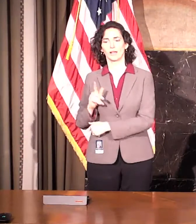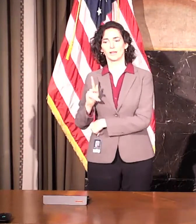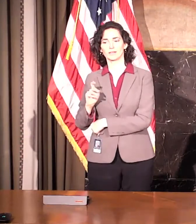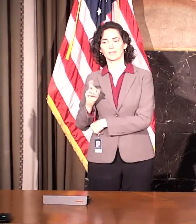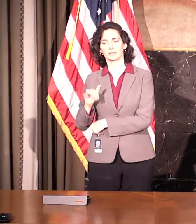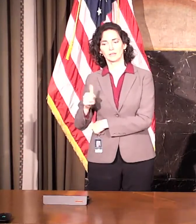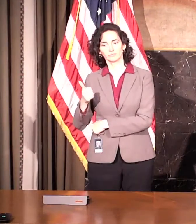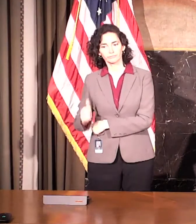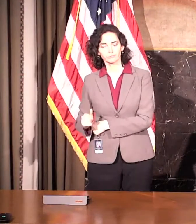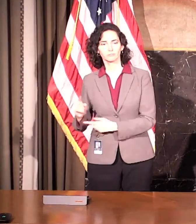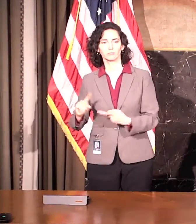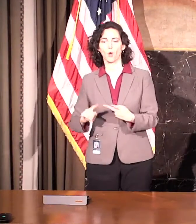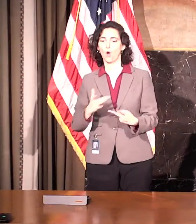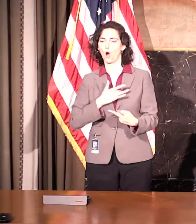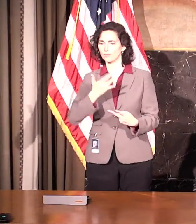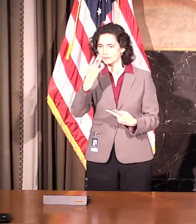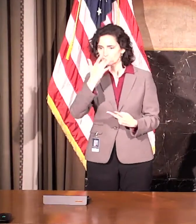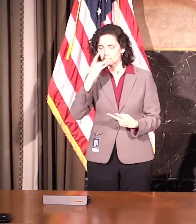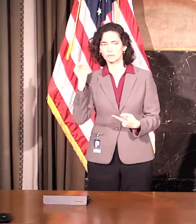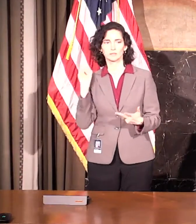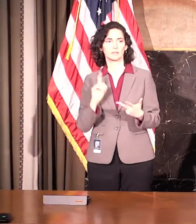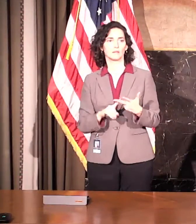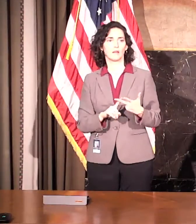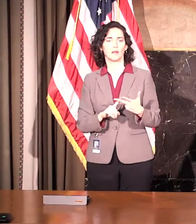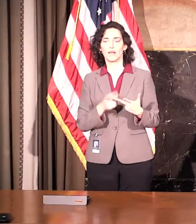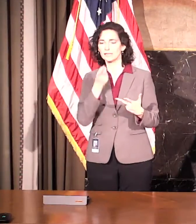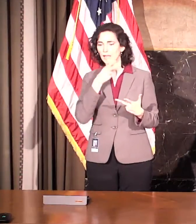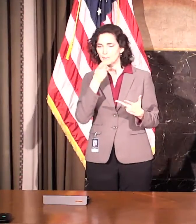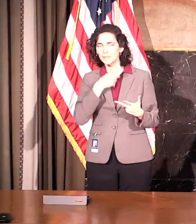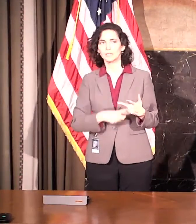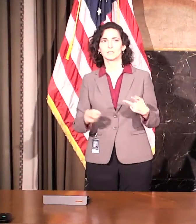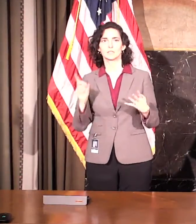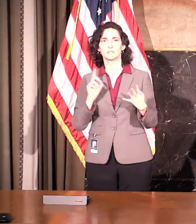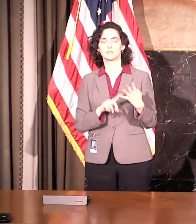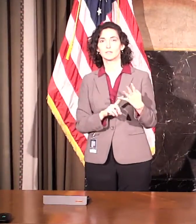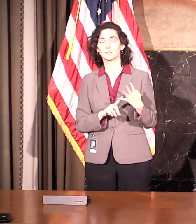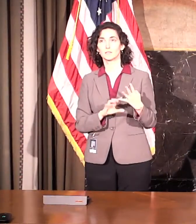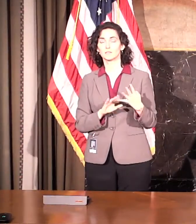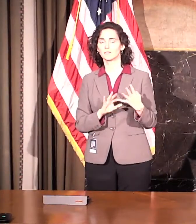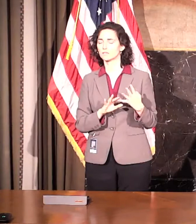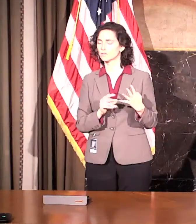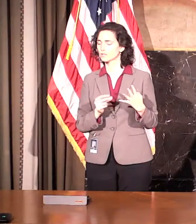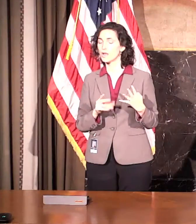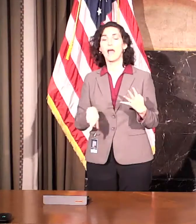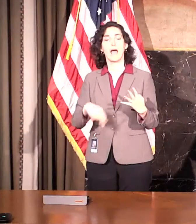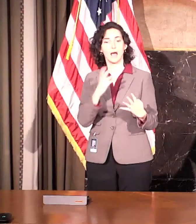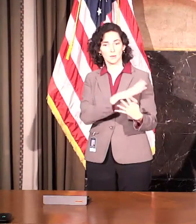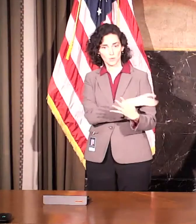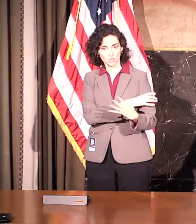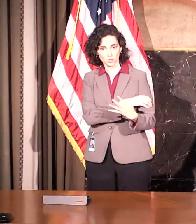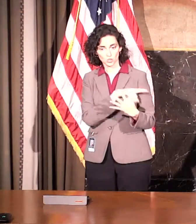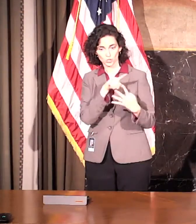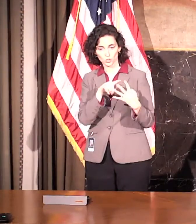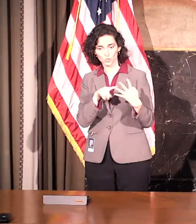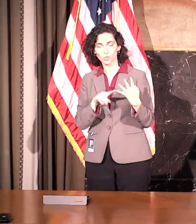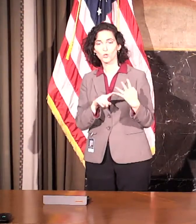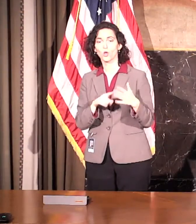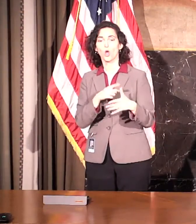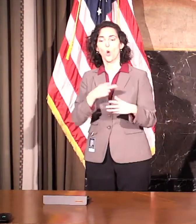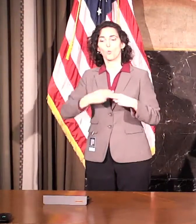heart disease, diabetes, high blood pressure,